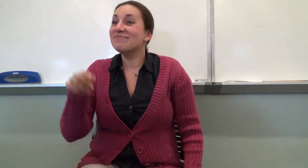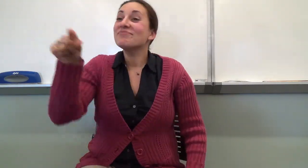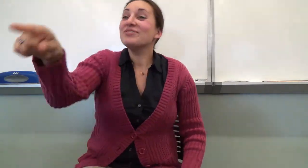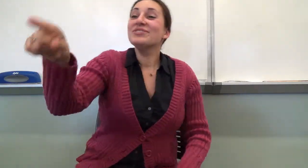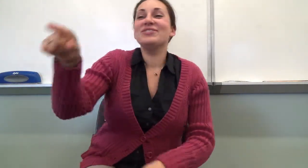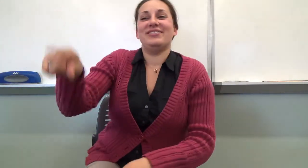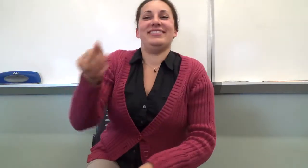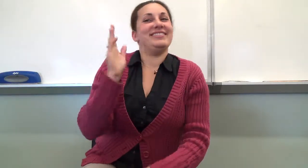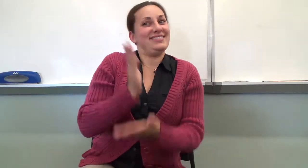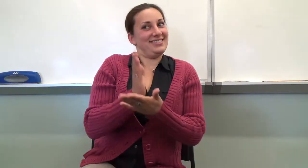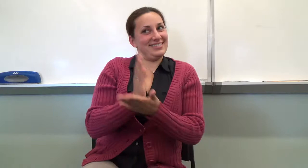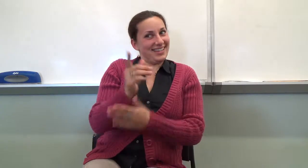And chapter 8 is